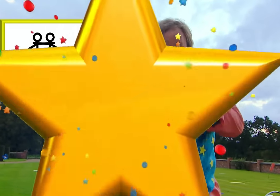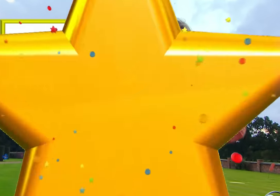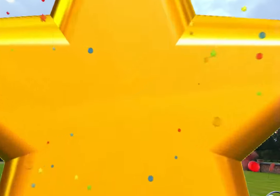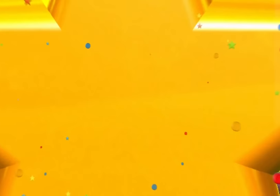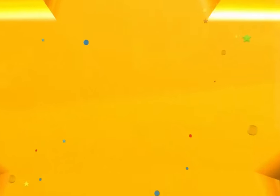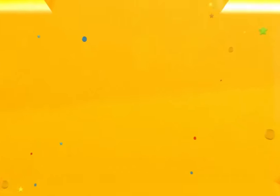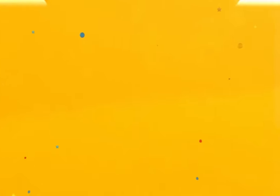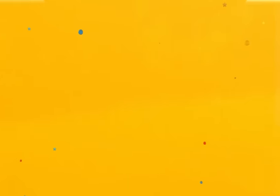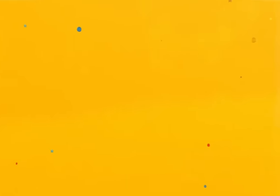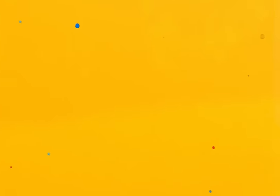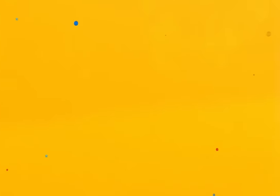friends!